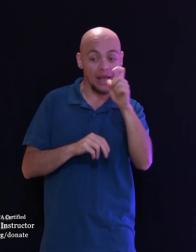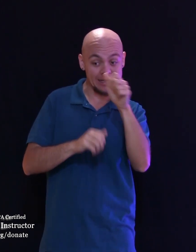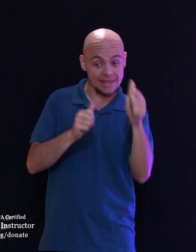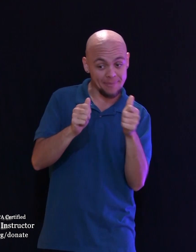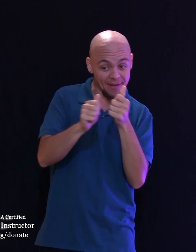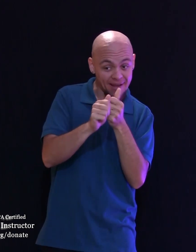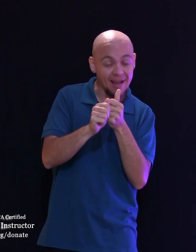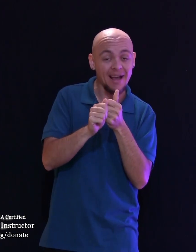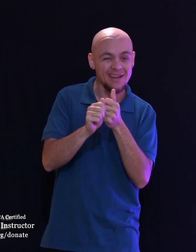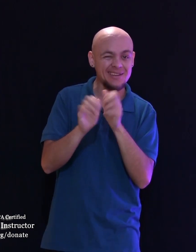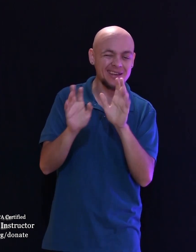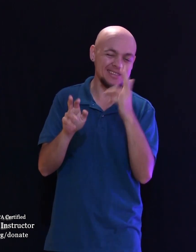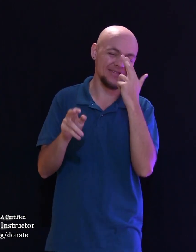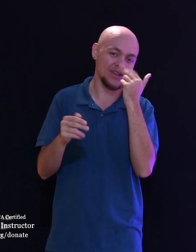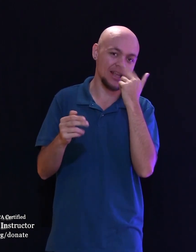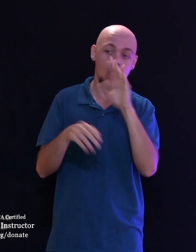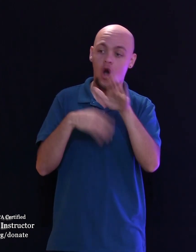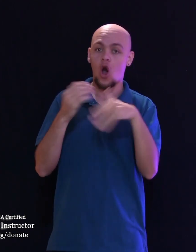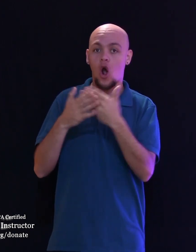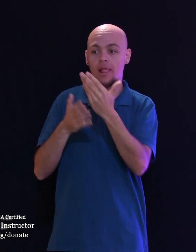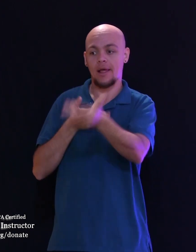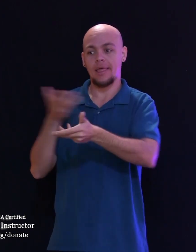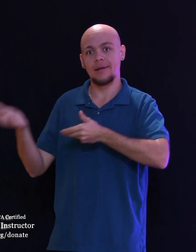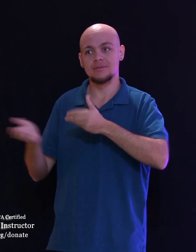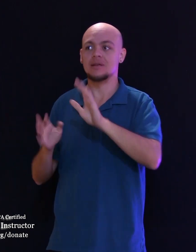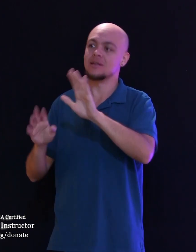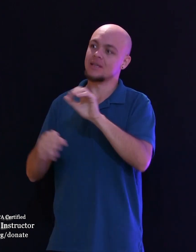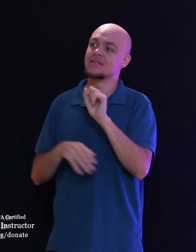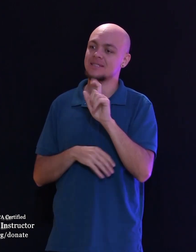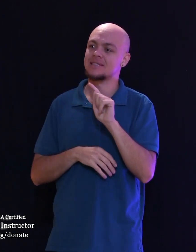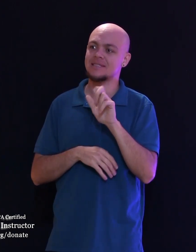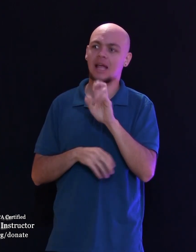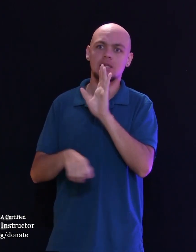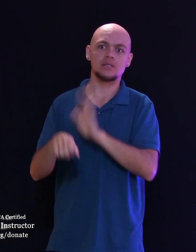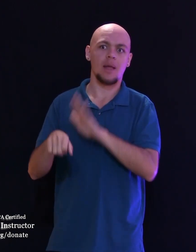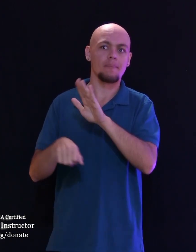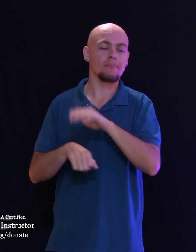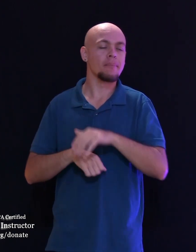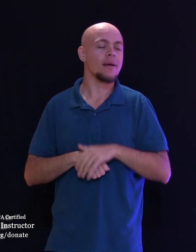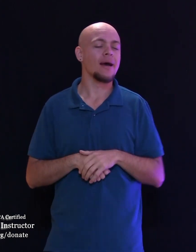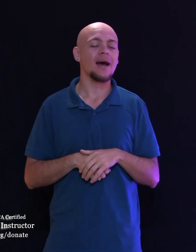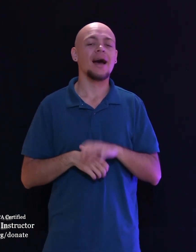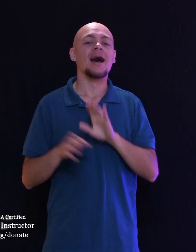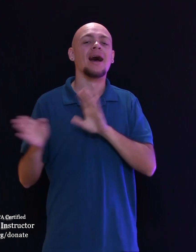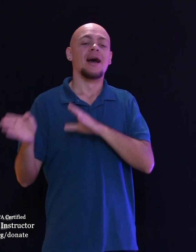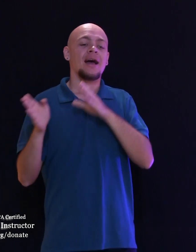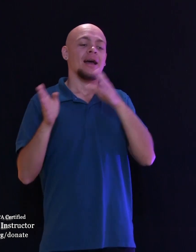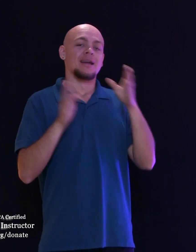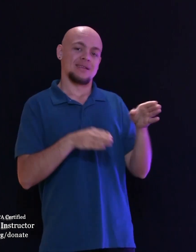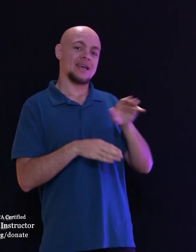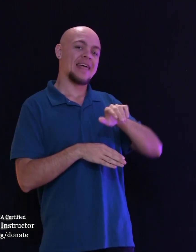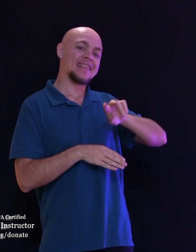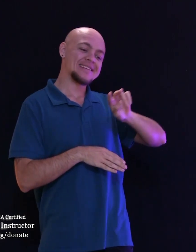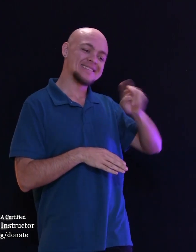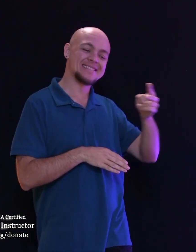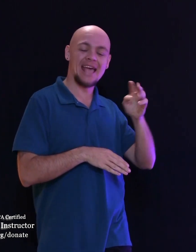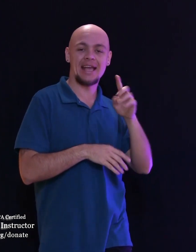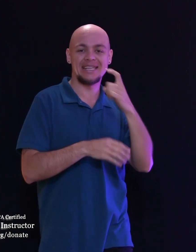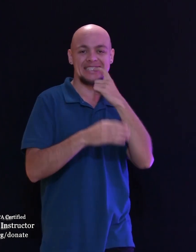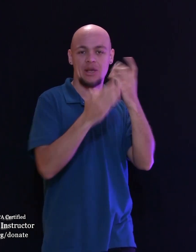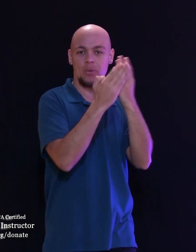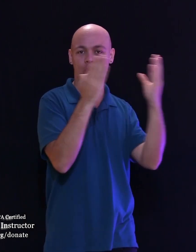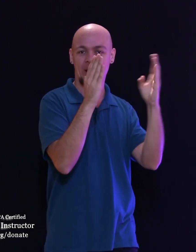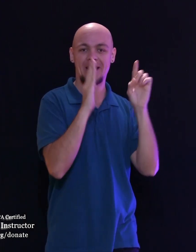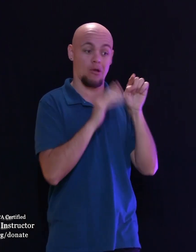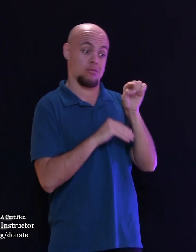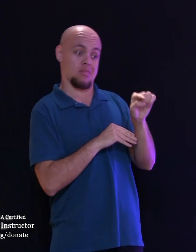creche. Okay, right? We had to take all that stuff out. It's like, Stanton, stop it. That goes in the other window. Right, in our